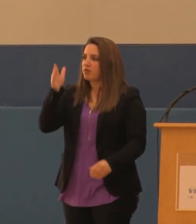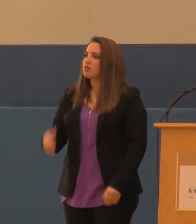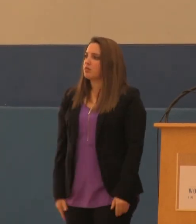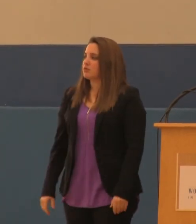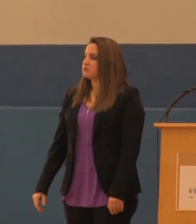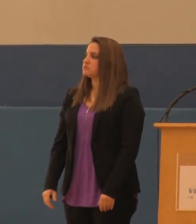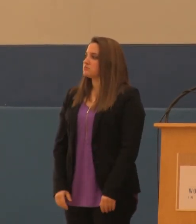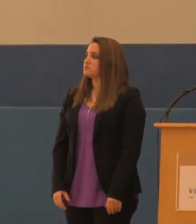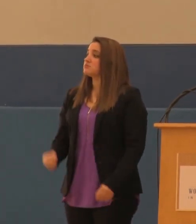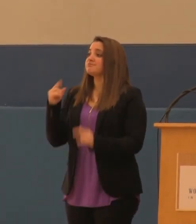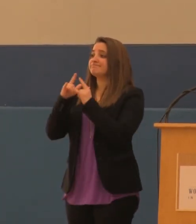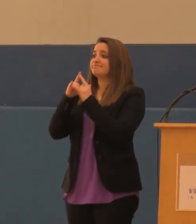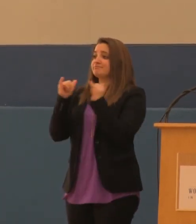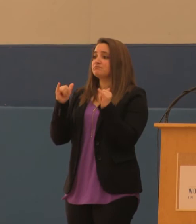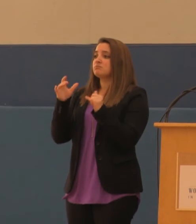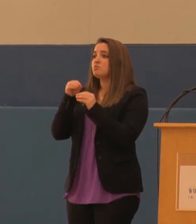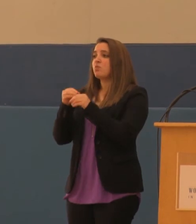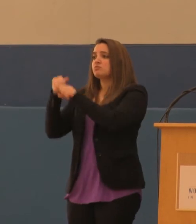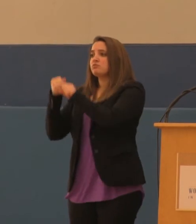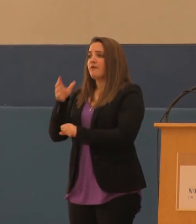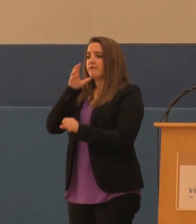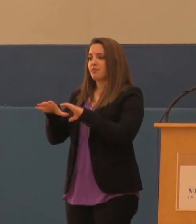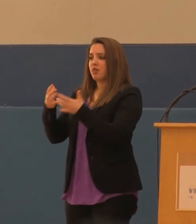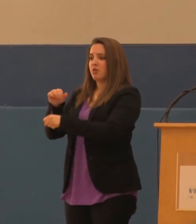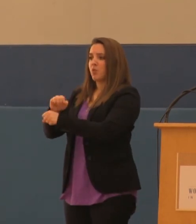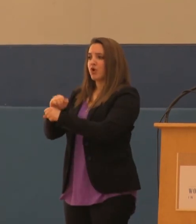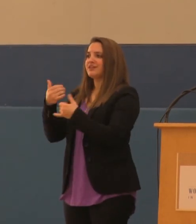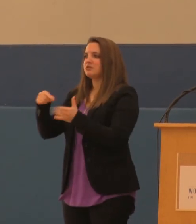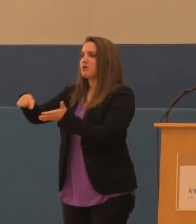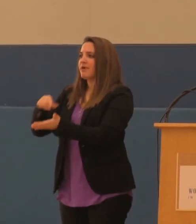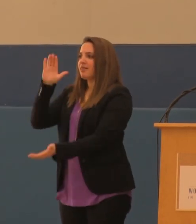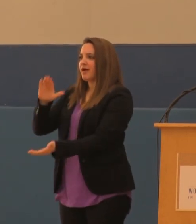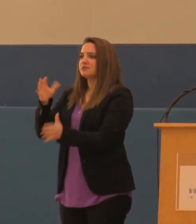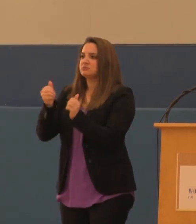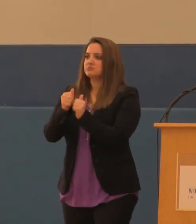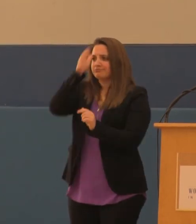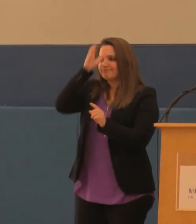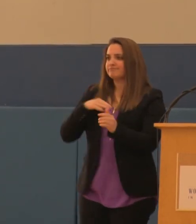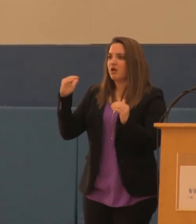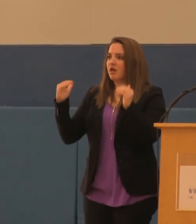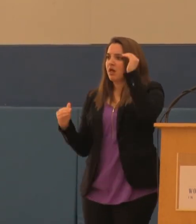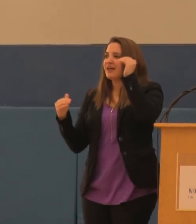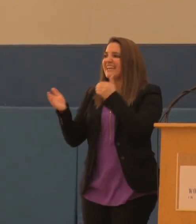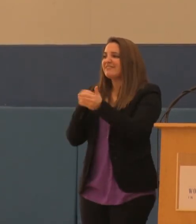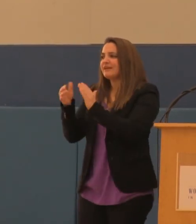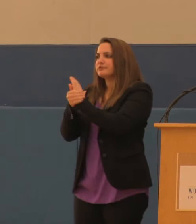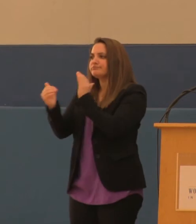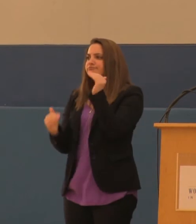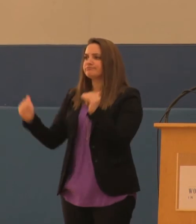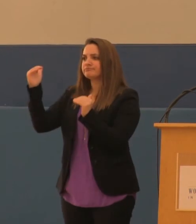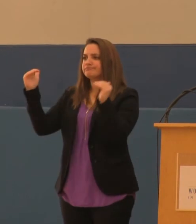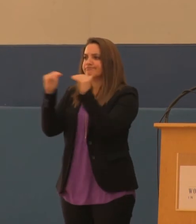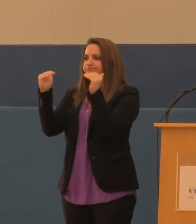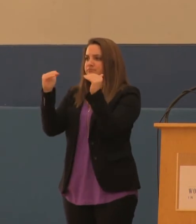time, female-dominated occupations have been shown to pay less than male-dominated occupations at the same skill level. This implies that even if